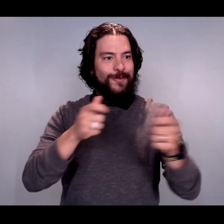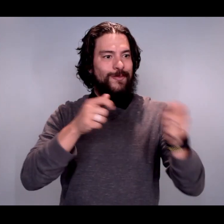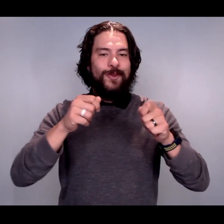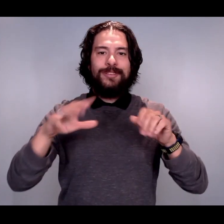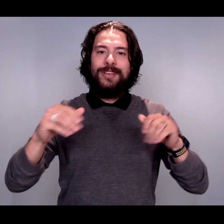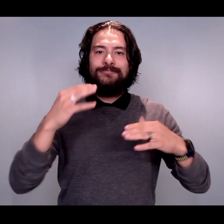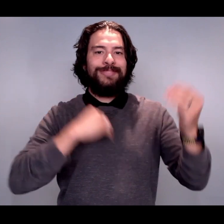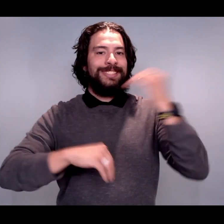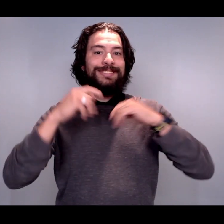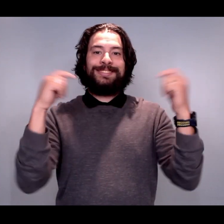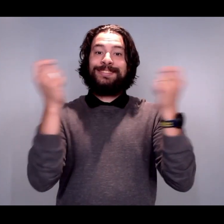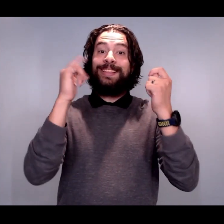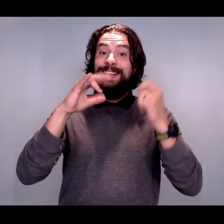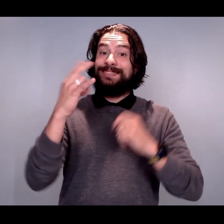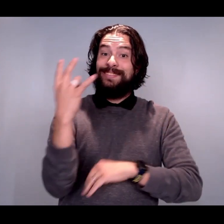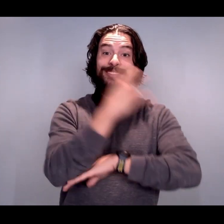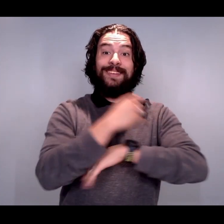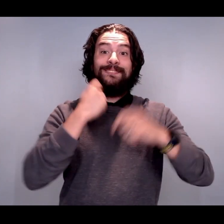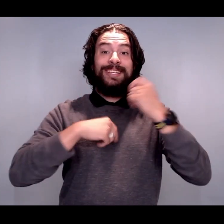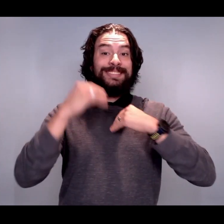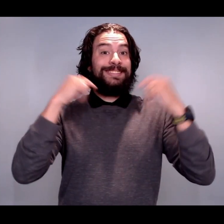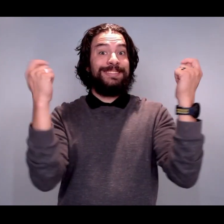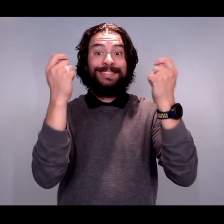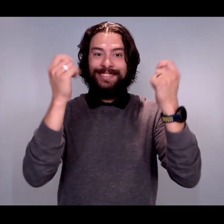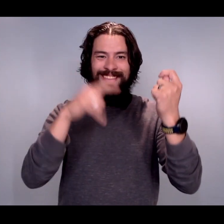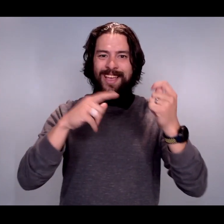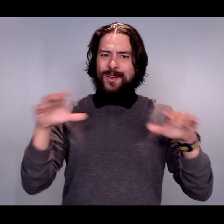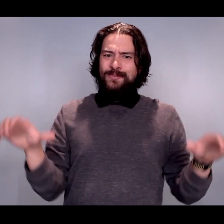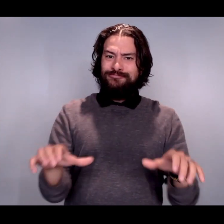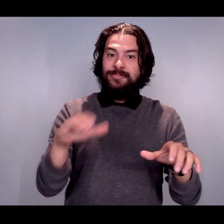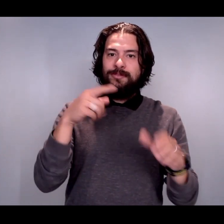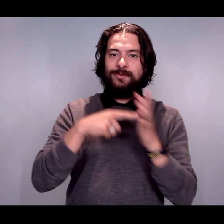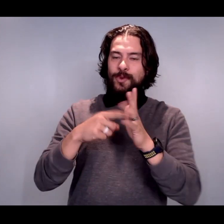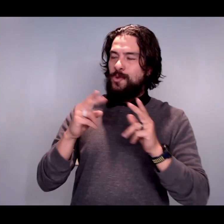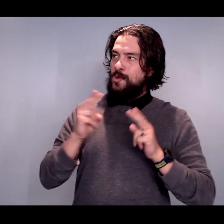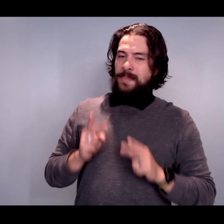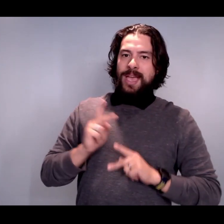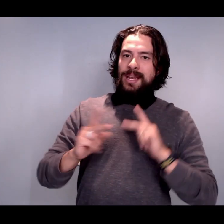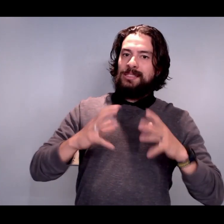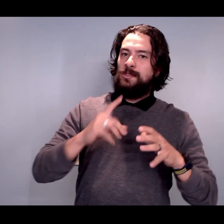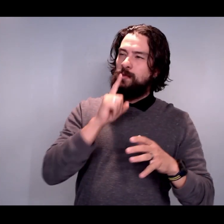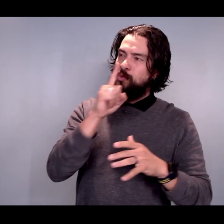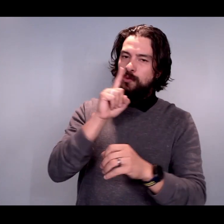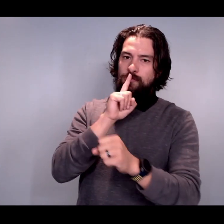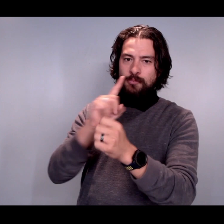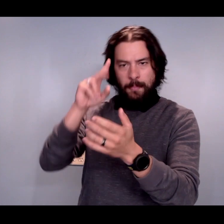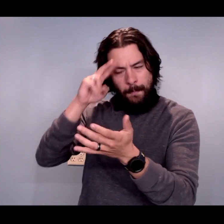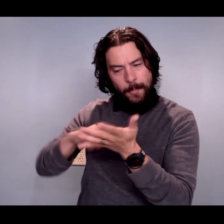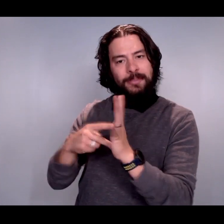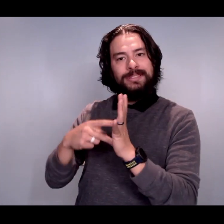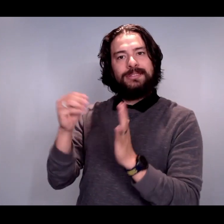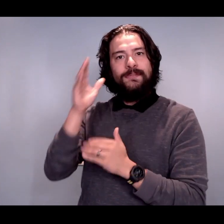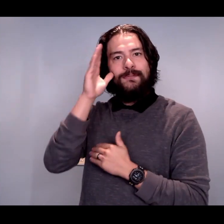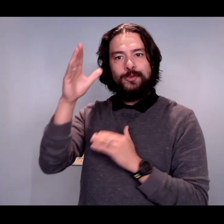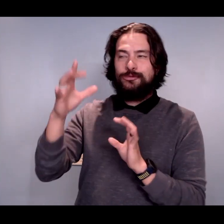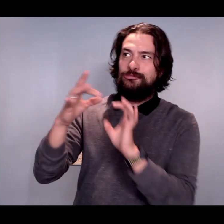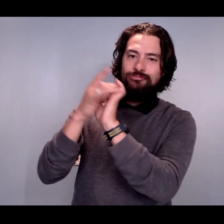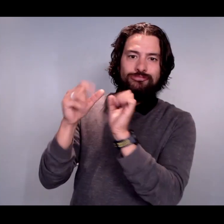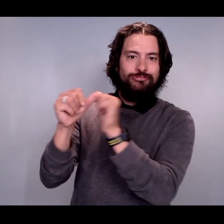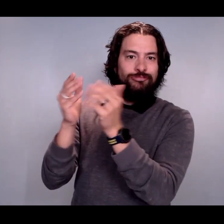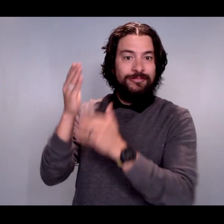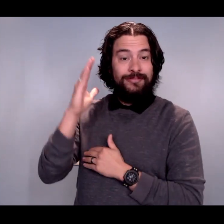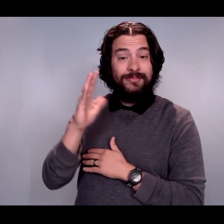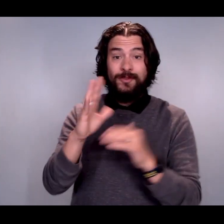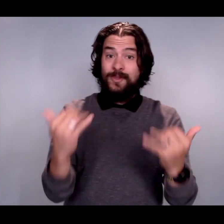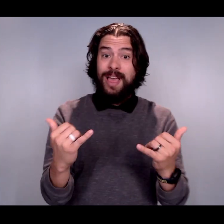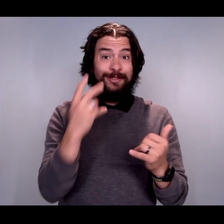these 7-day feasts are rituals that symbolize humanity's true purpose and future hope. Okay, so all of these laws given